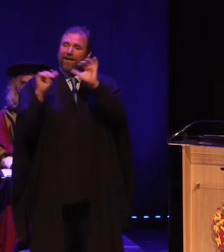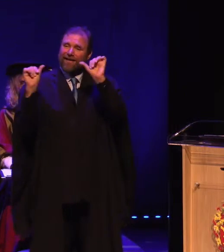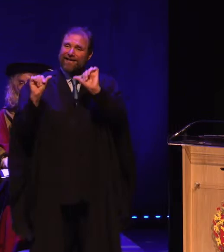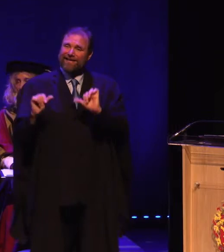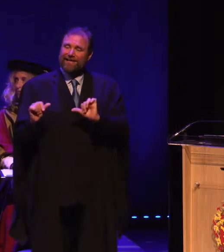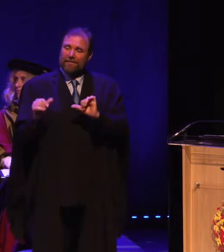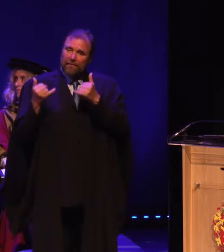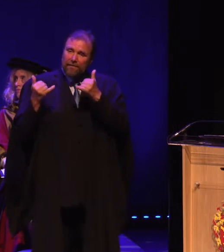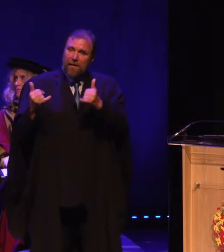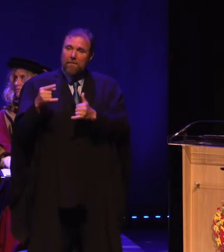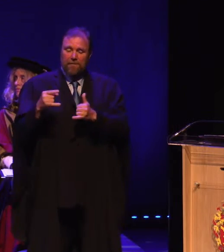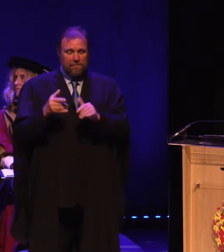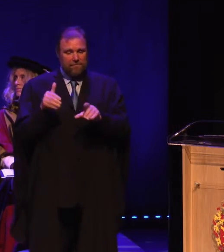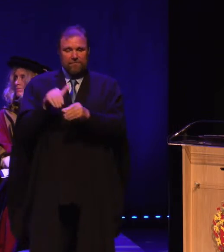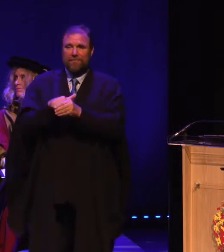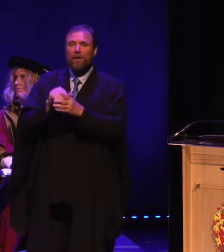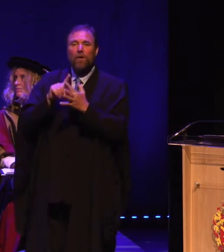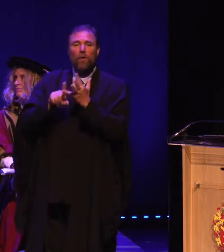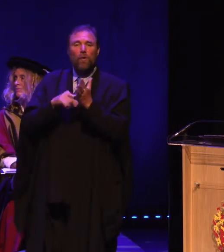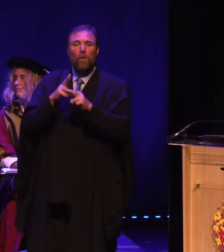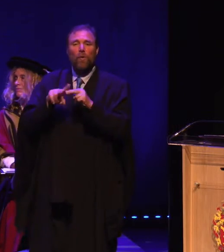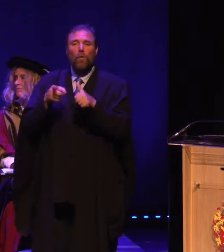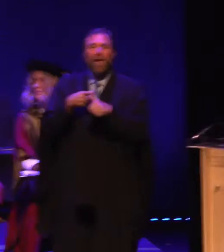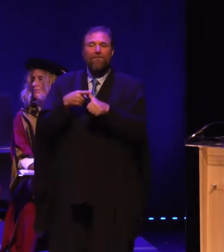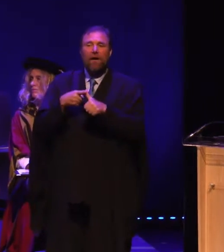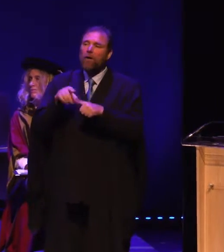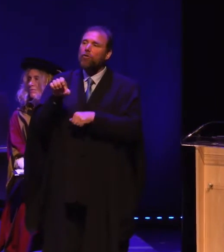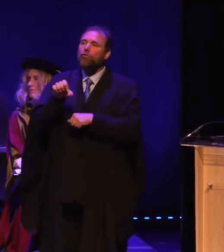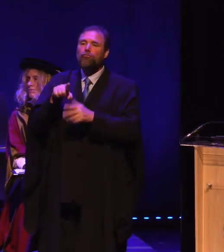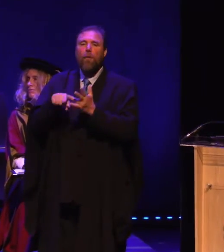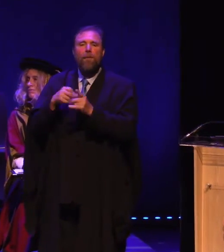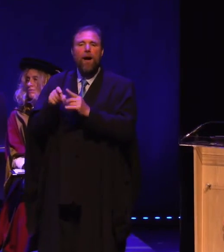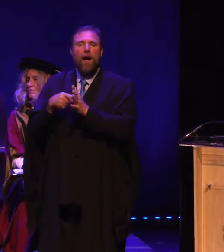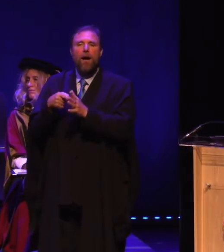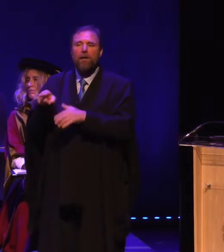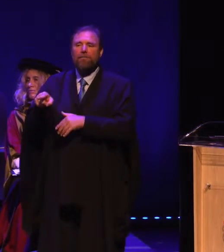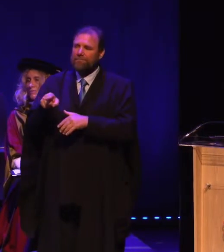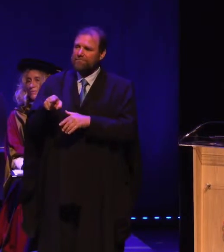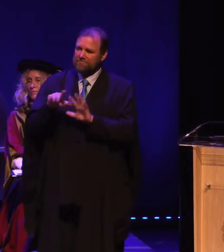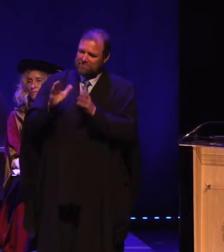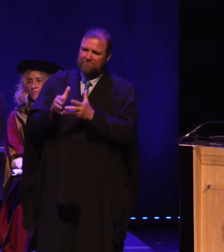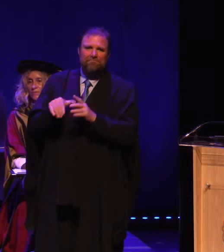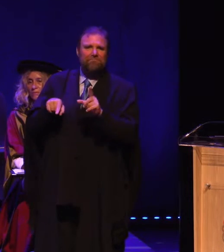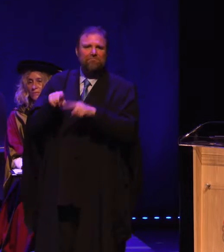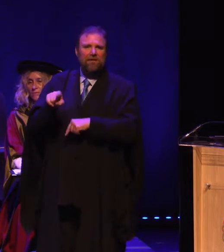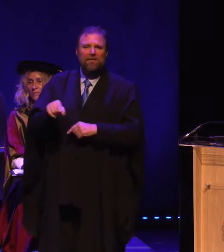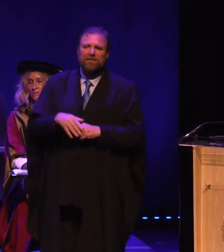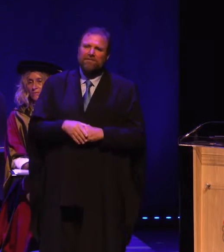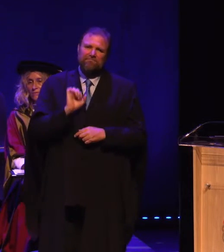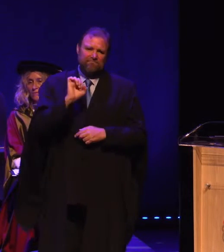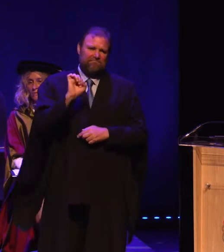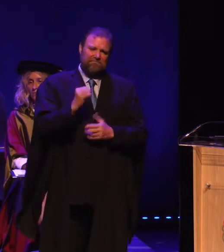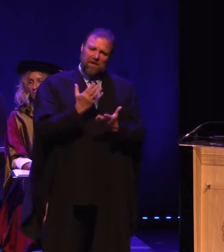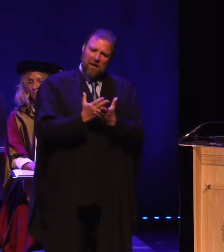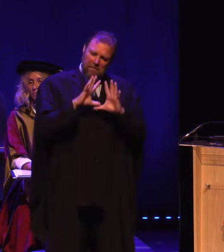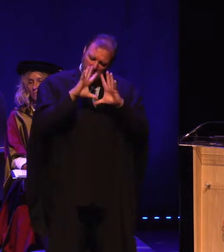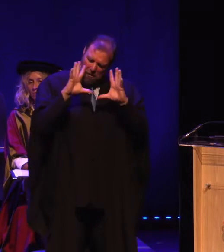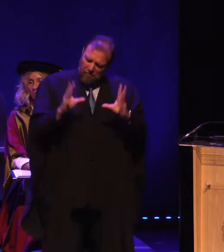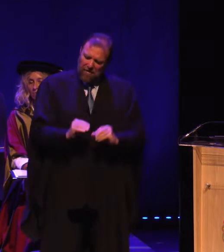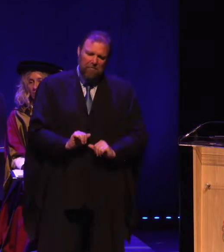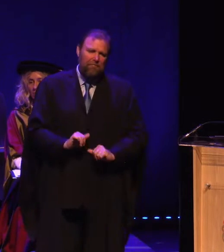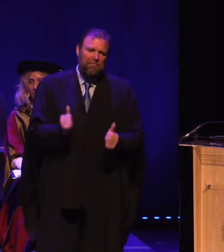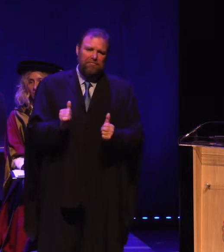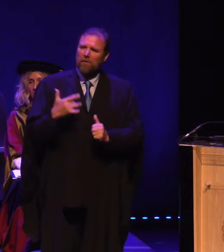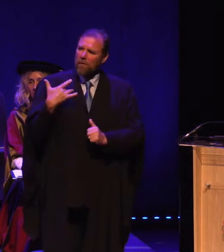in the UEFA Europa qualifying round. Brad, you're an all-rounder, you live our values, and you're a